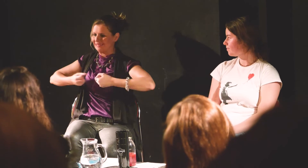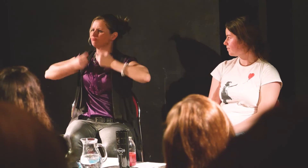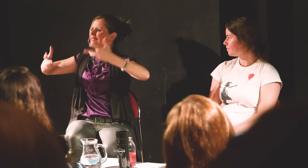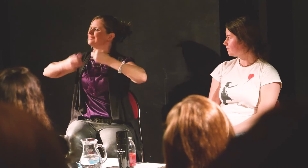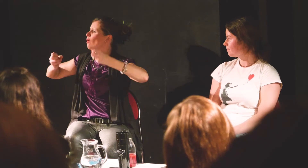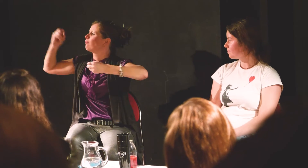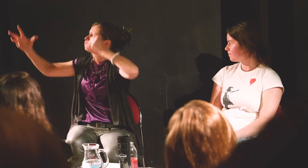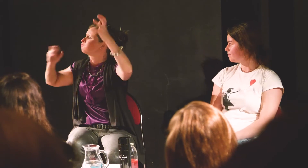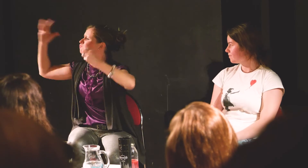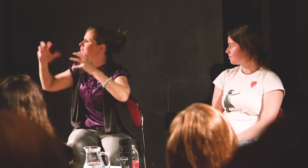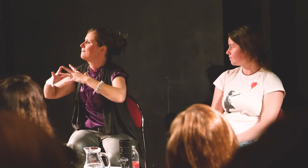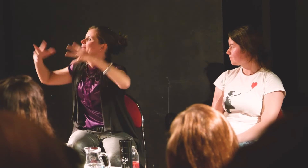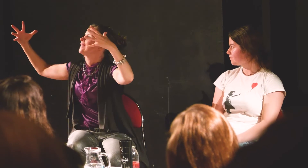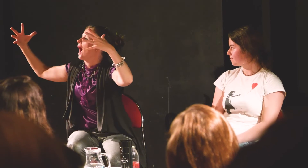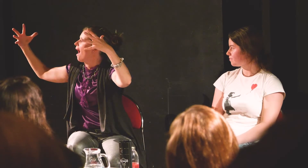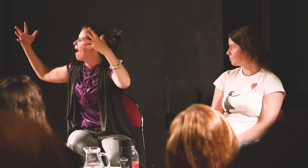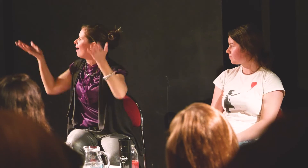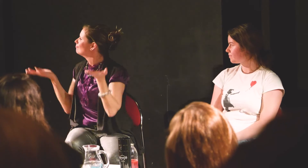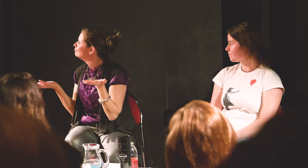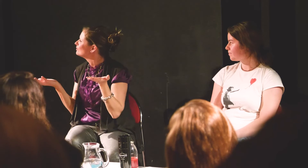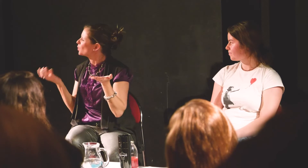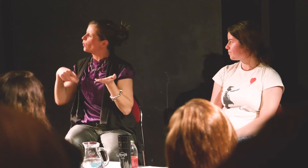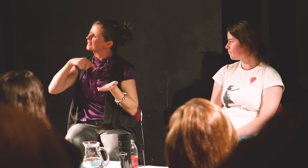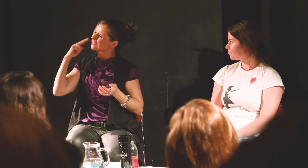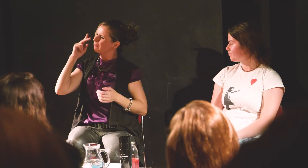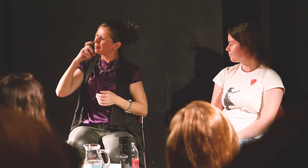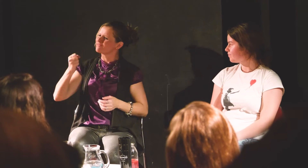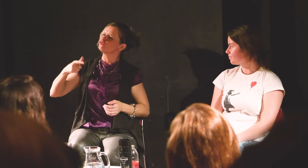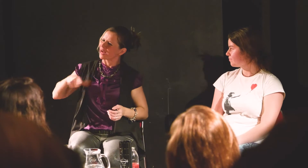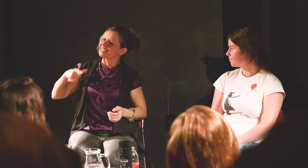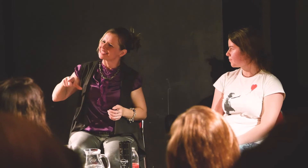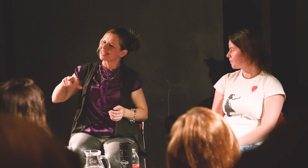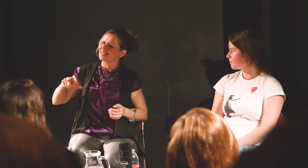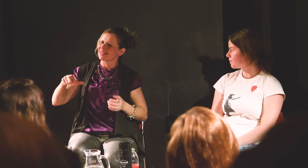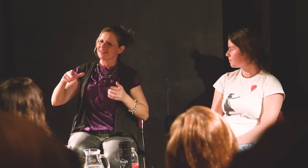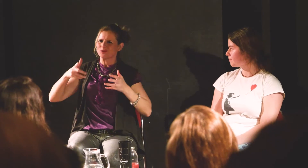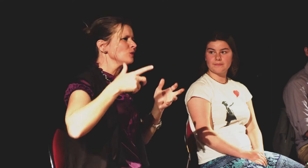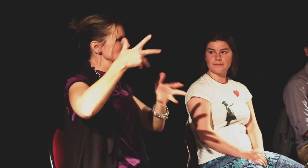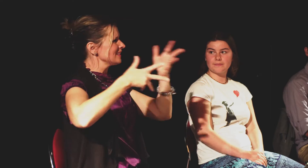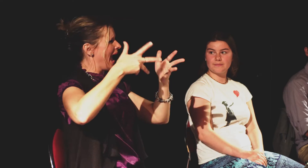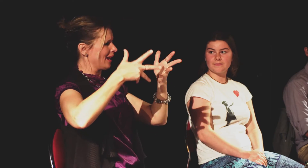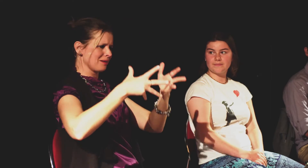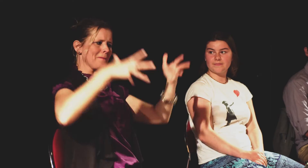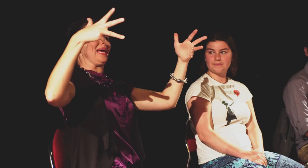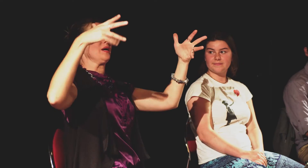loud. We're expressive. We're going to sign bigger. So as a deaf community, we have